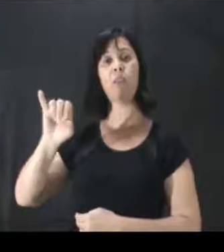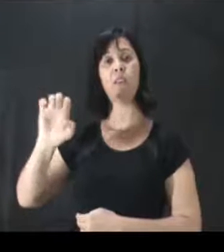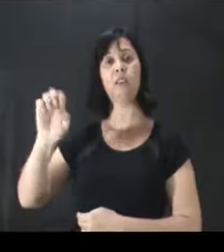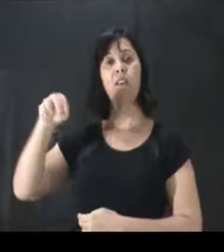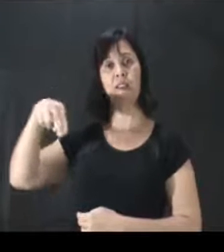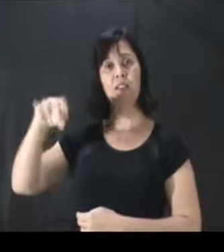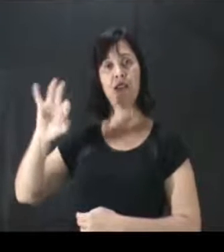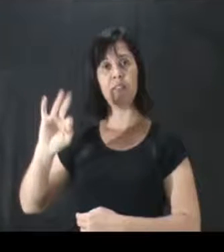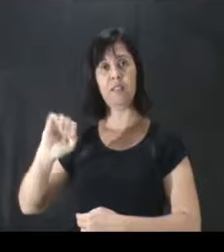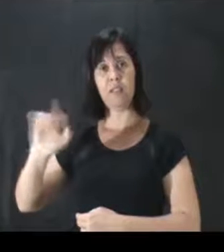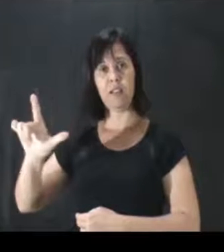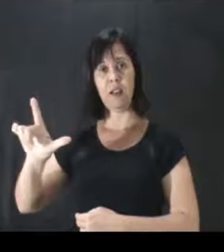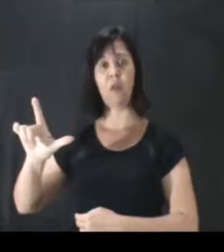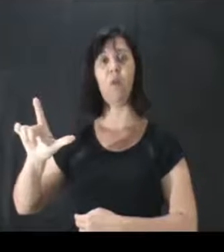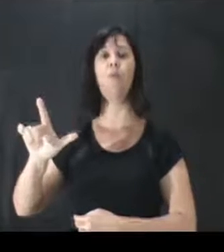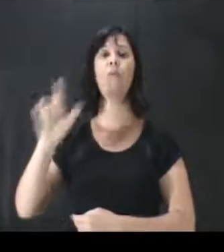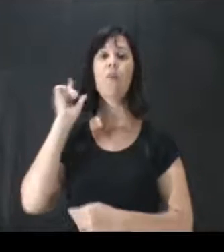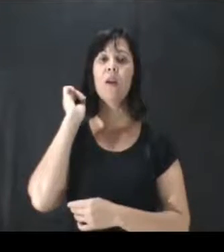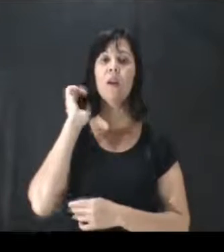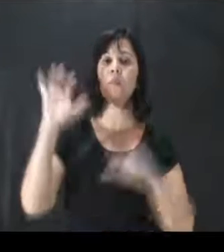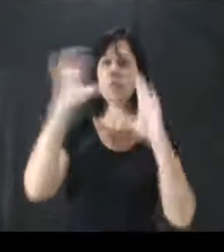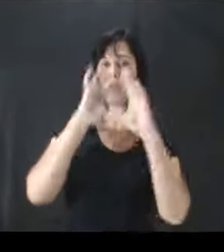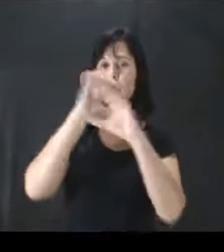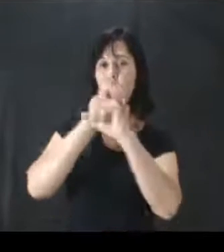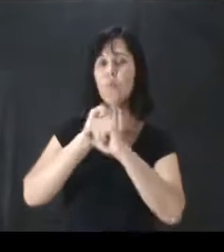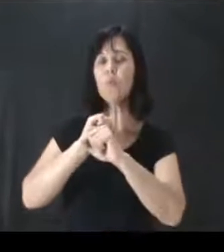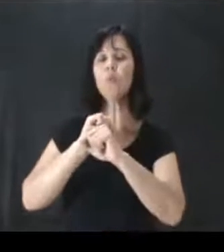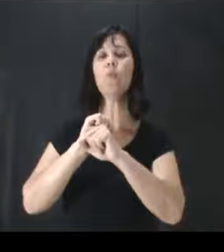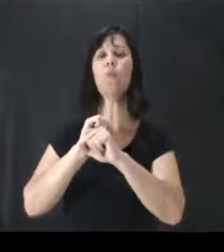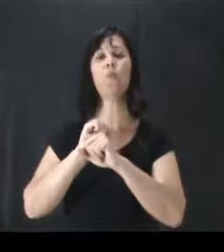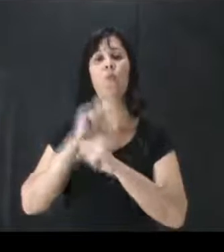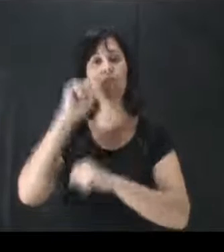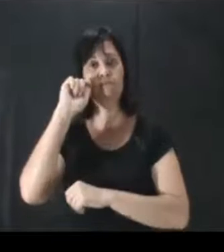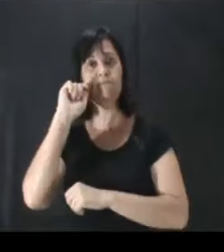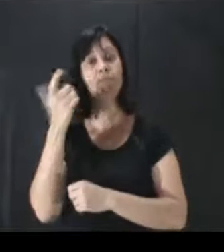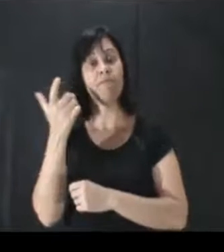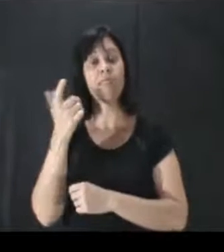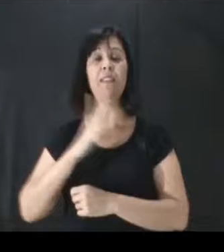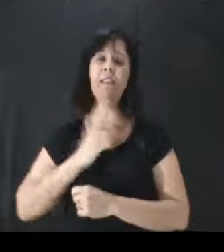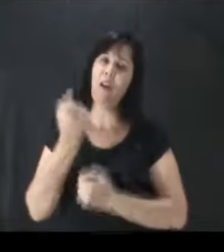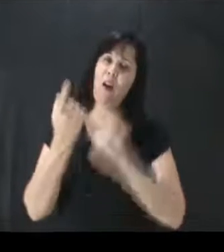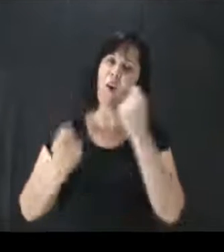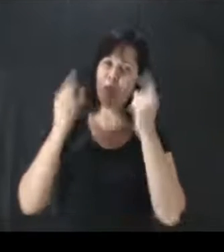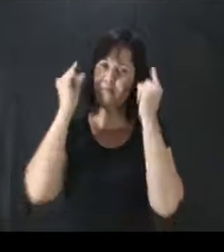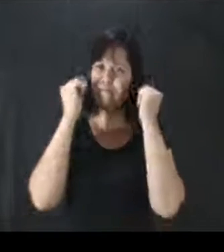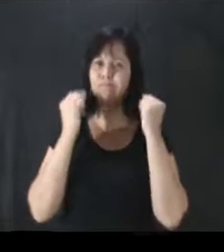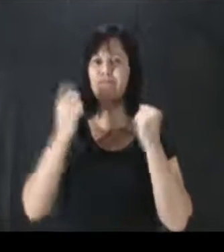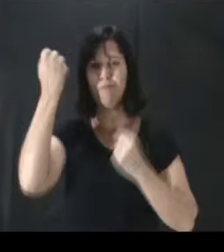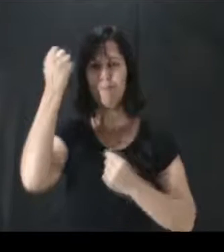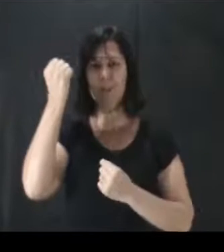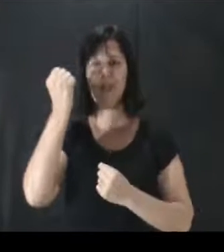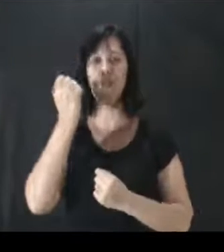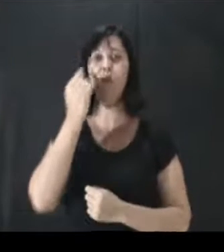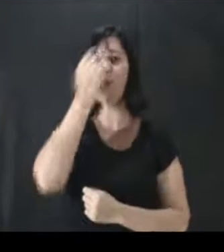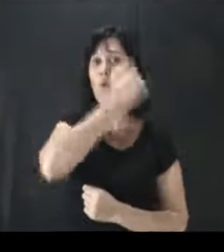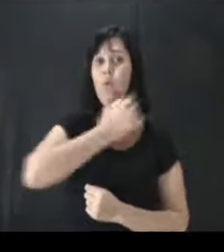oriental features, long, dark, straight hair with some white strands. I have